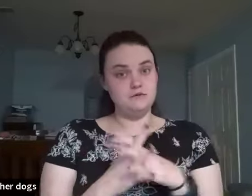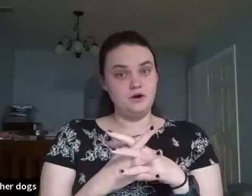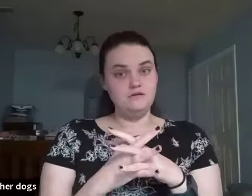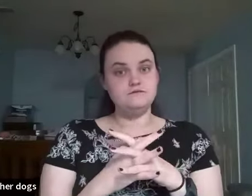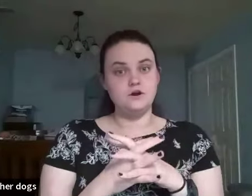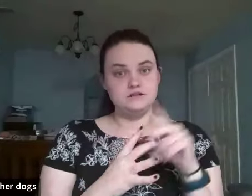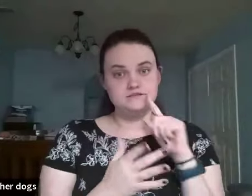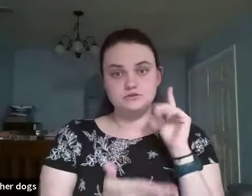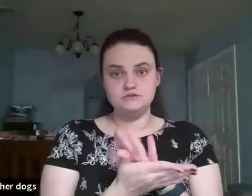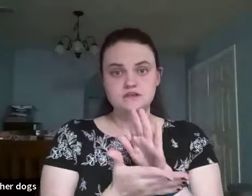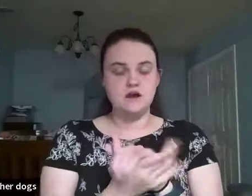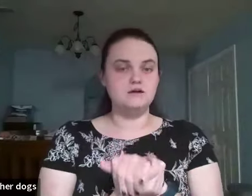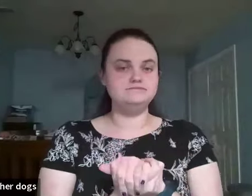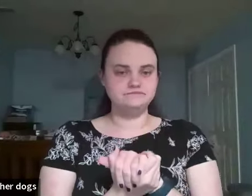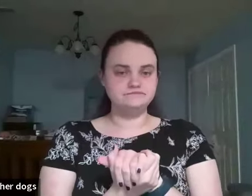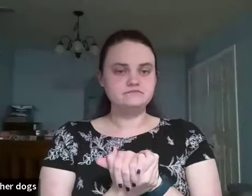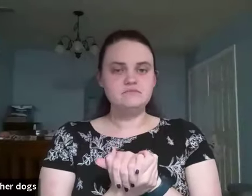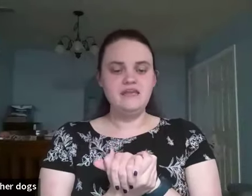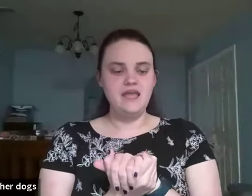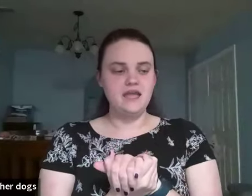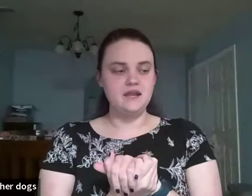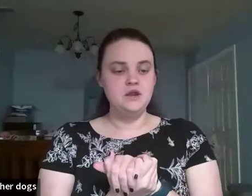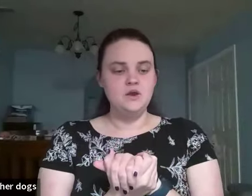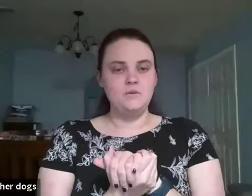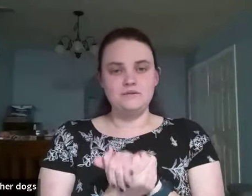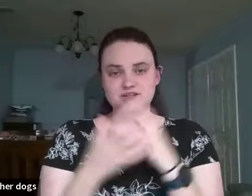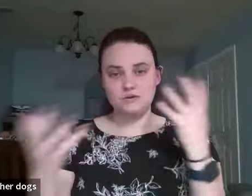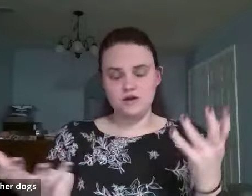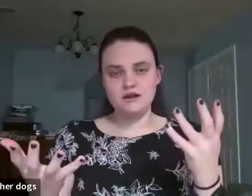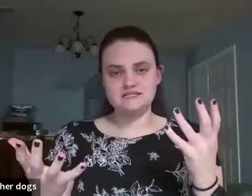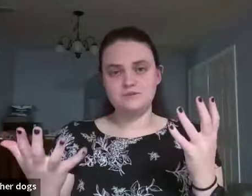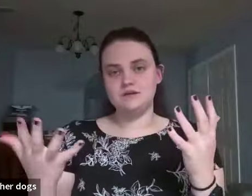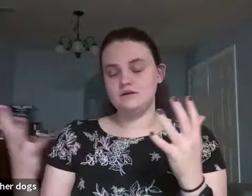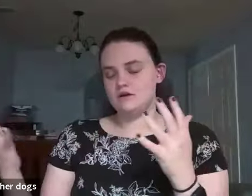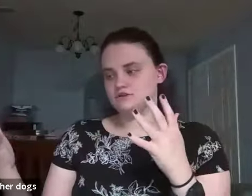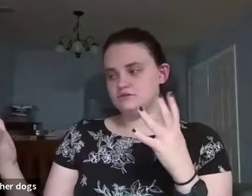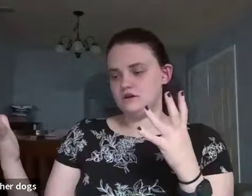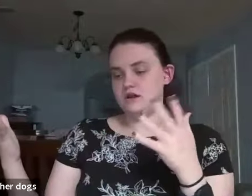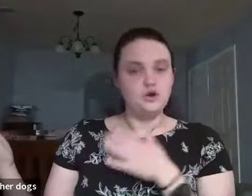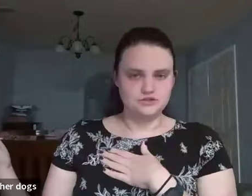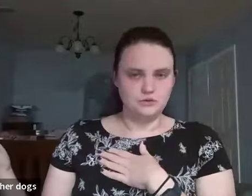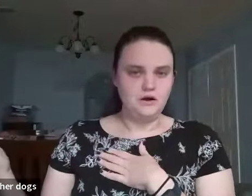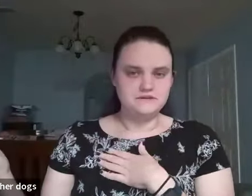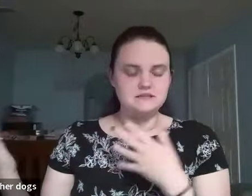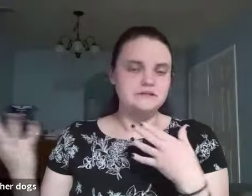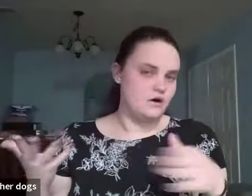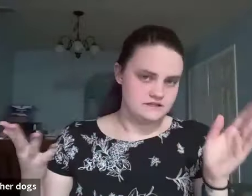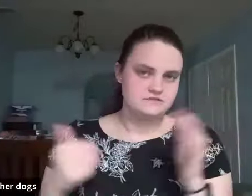have football for our deaf schools. And what was going on is that not our school, obviously, but all the deaf